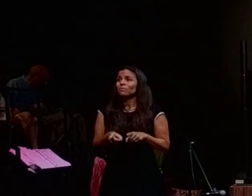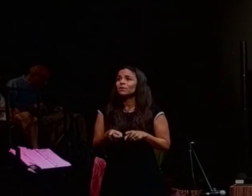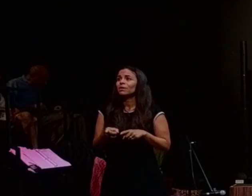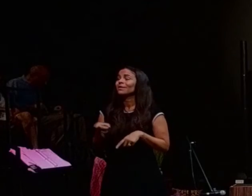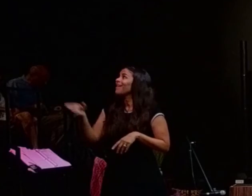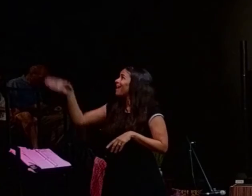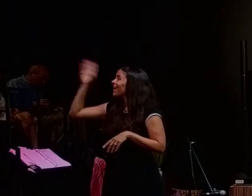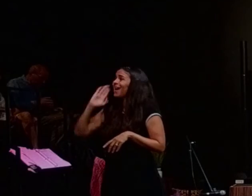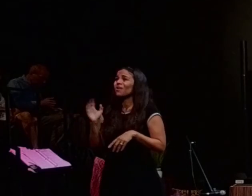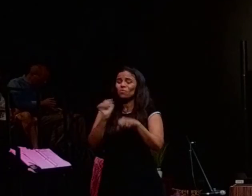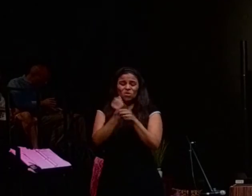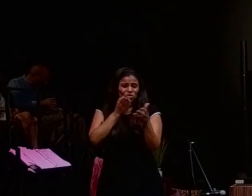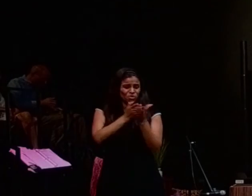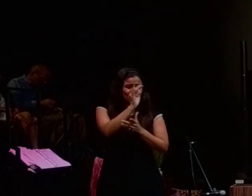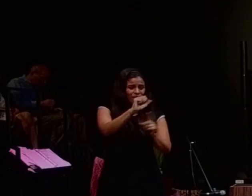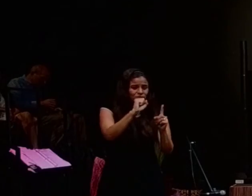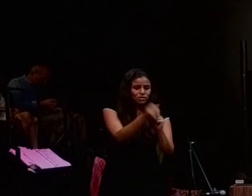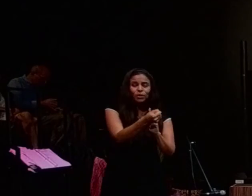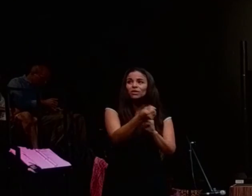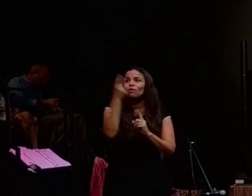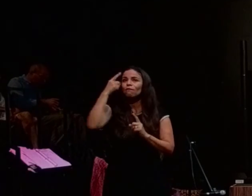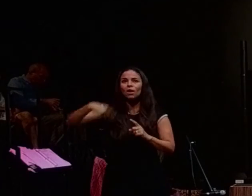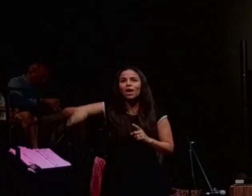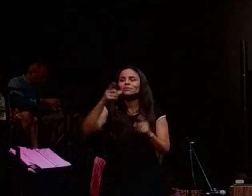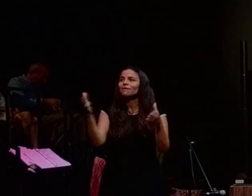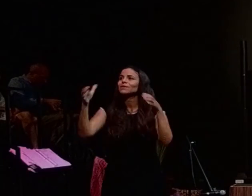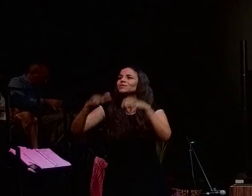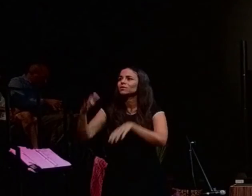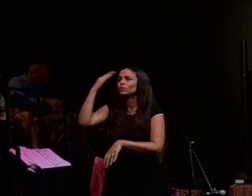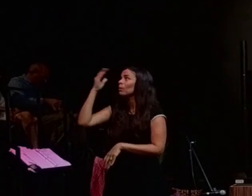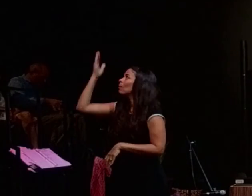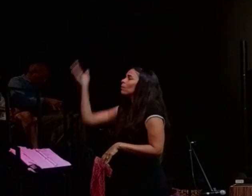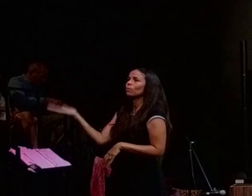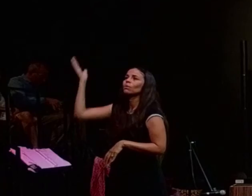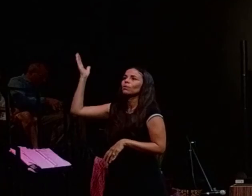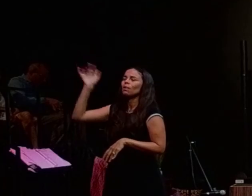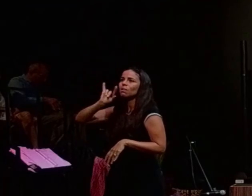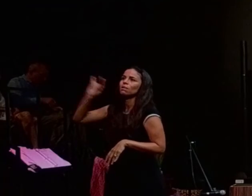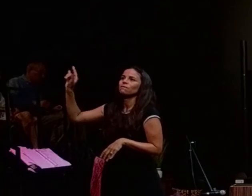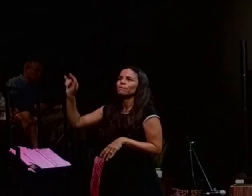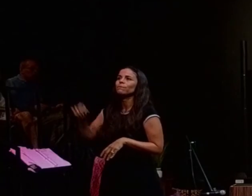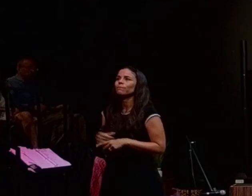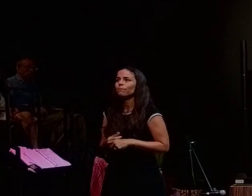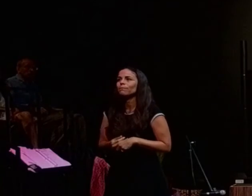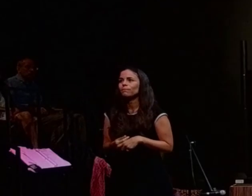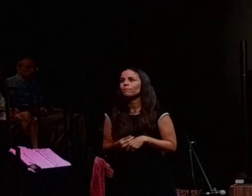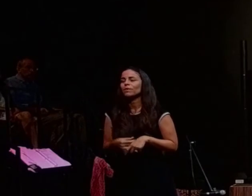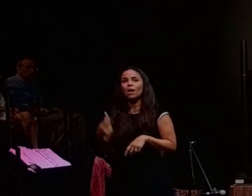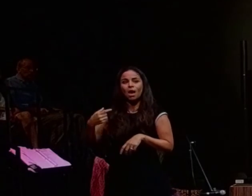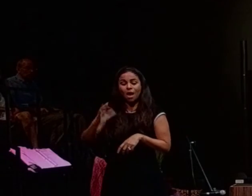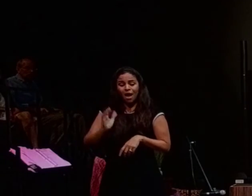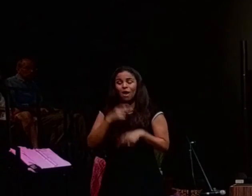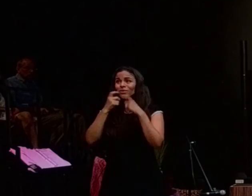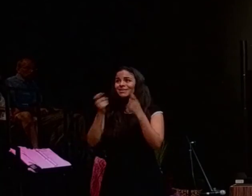grateful God worked in that situation so that he gave all of us a chance in this room to come to know him, to come to love him, you know, that our sins